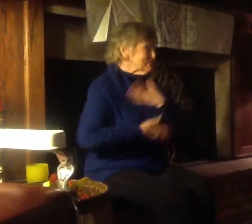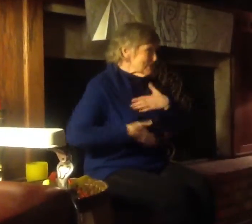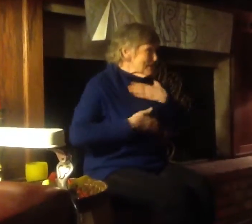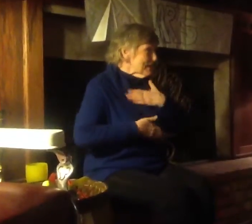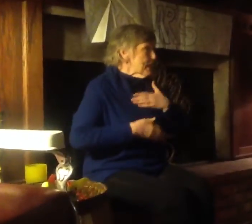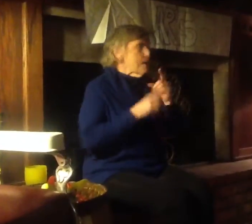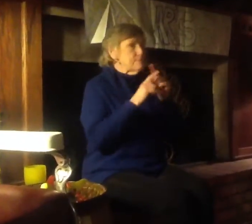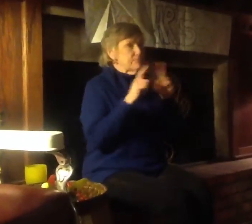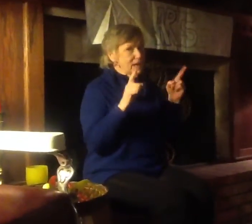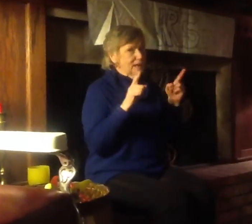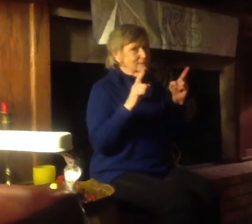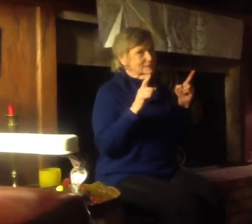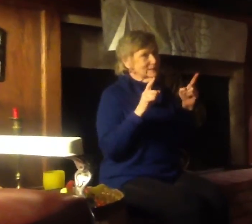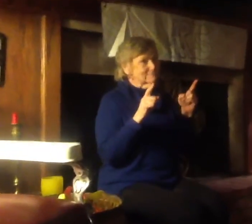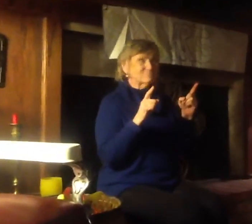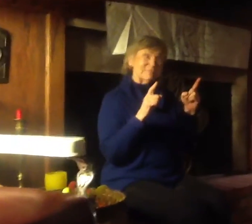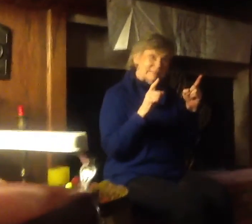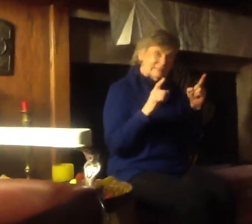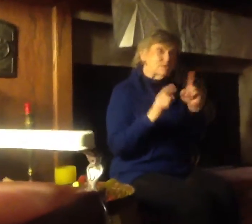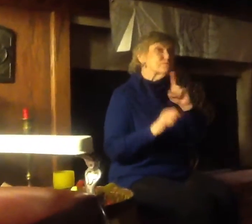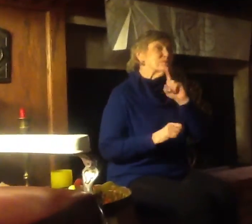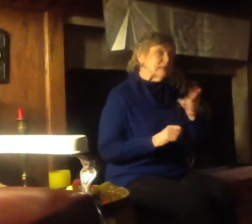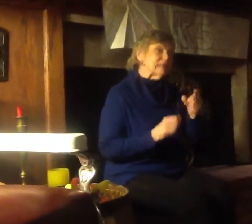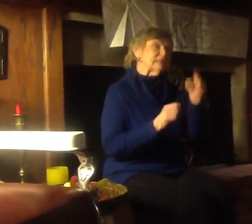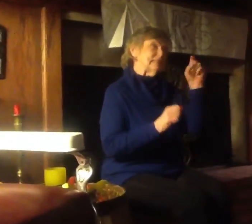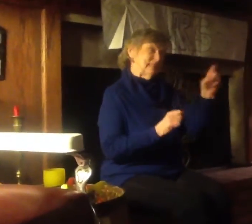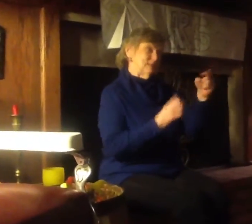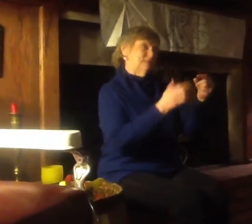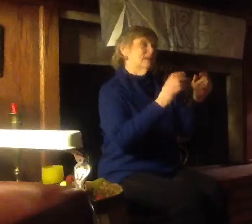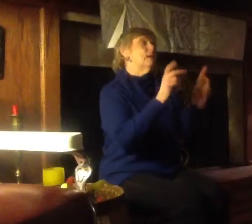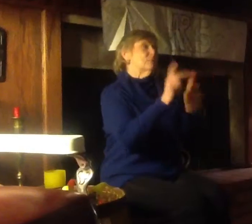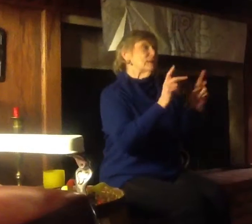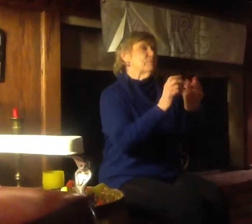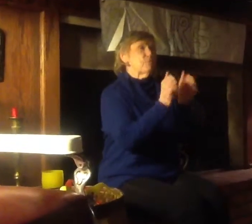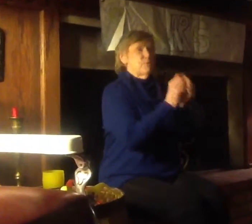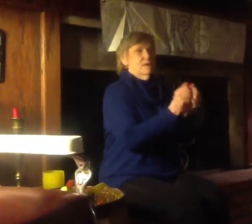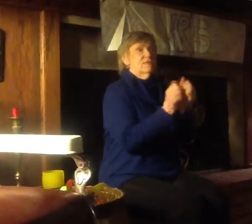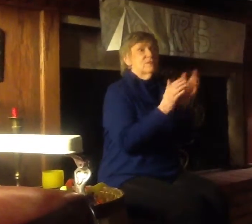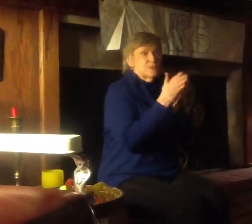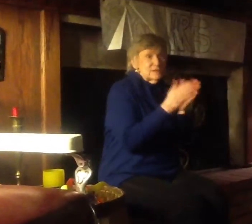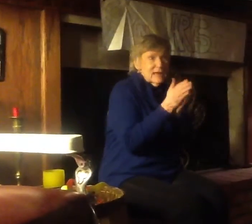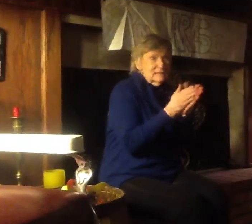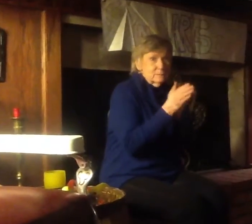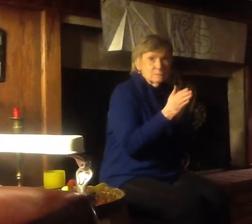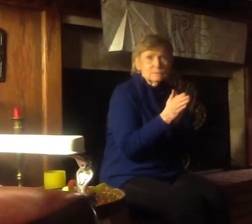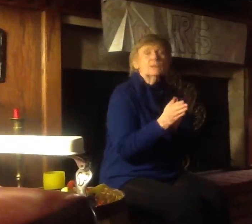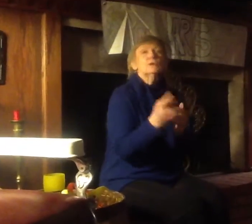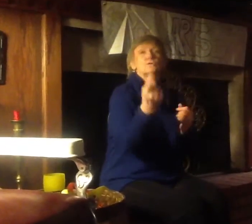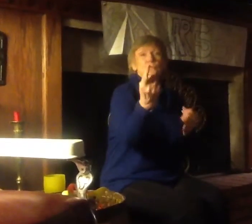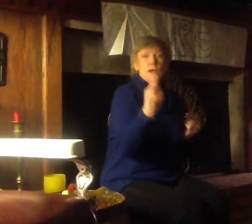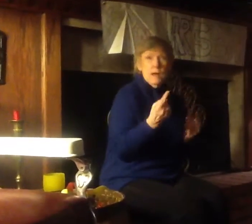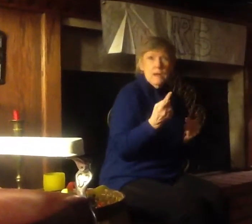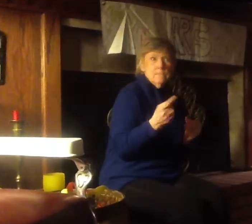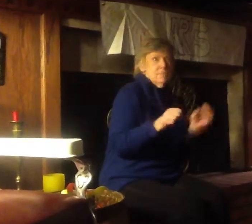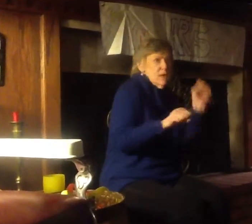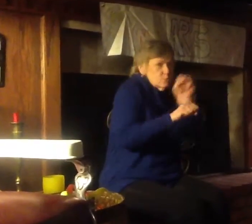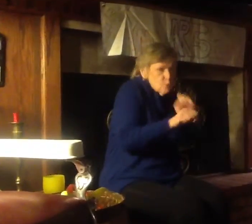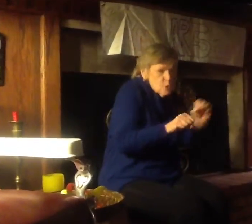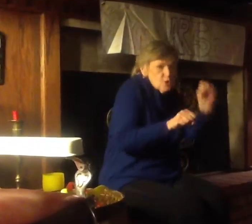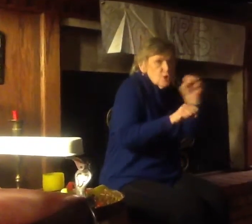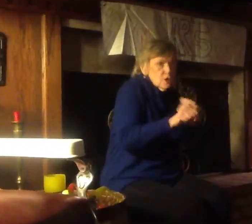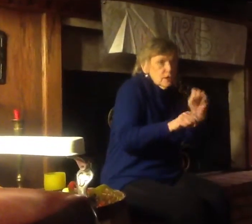camp, enjoy, but really need people with enthusiasm to